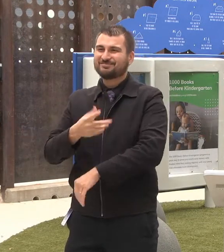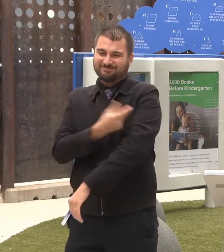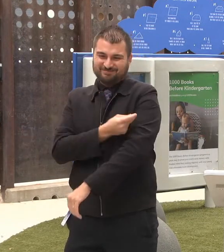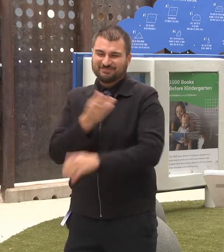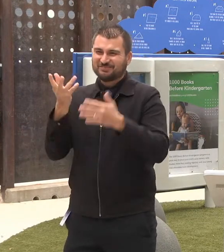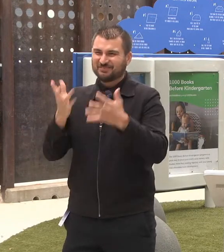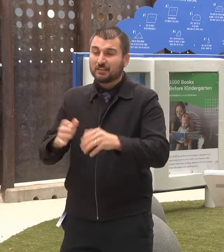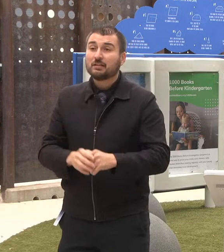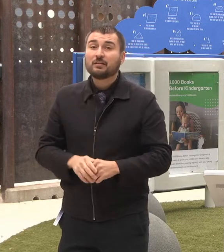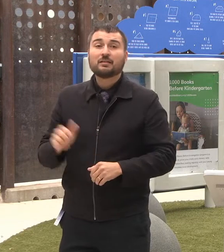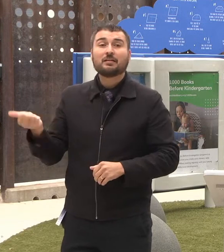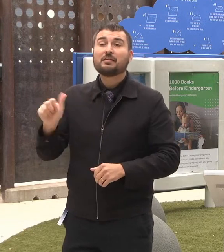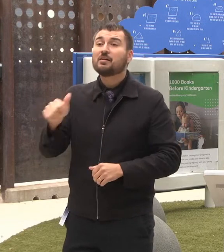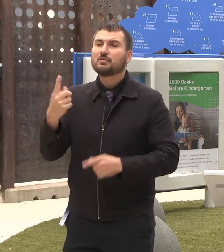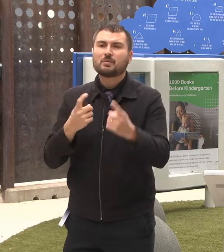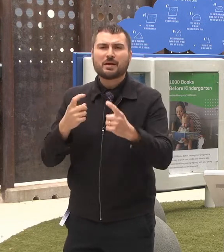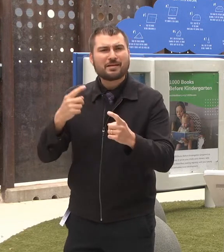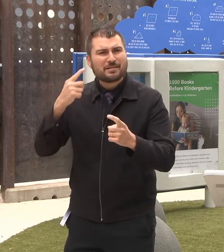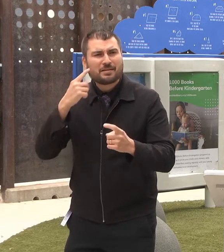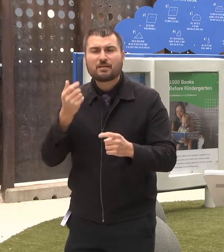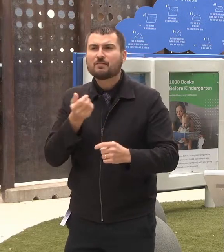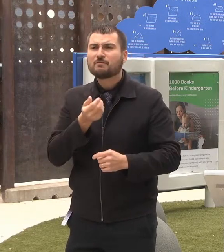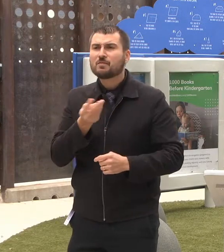Any other questions? I think we're missing a couple of